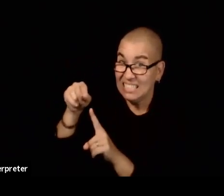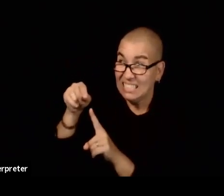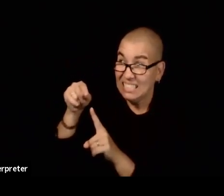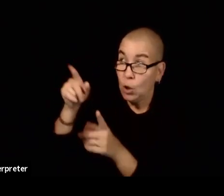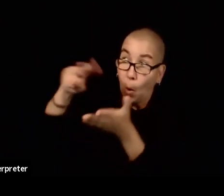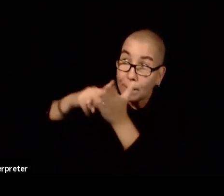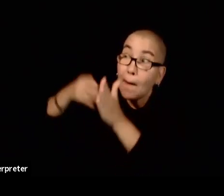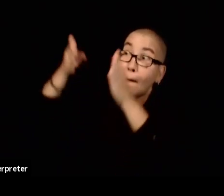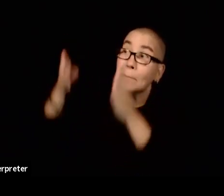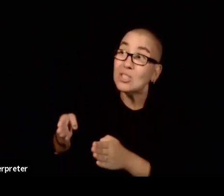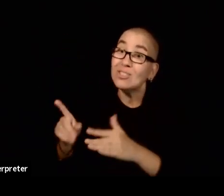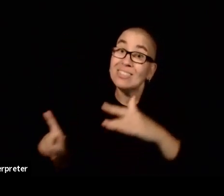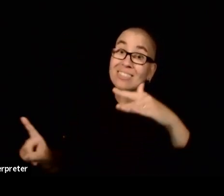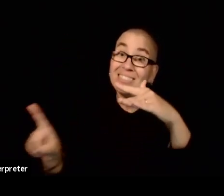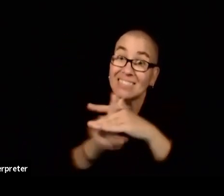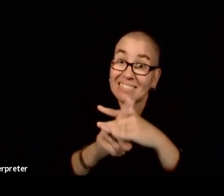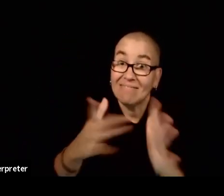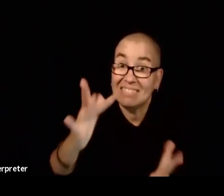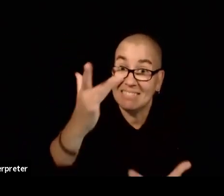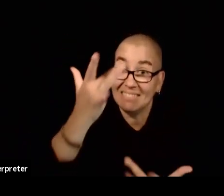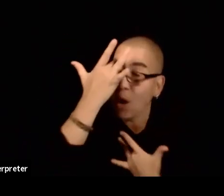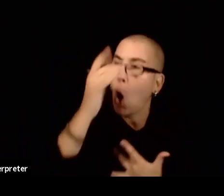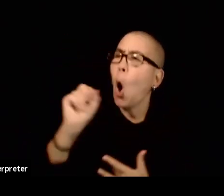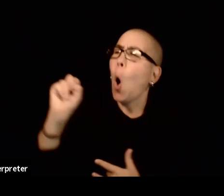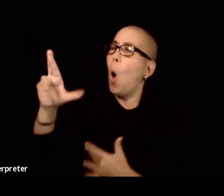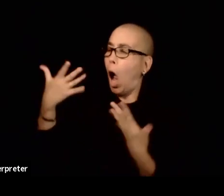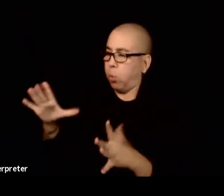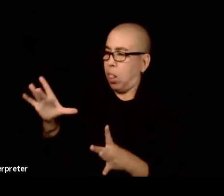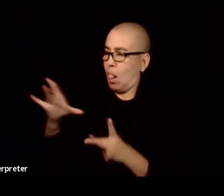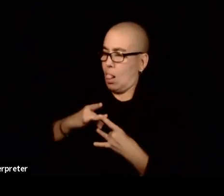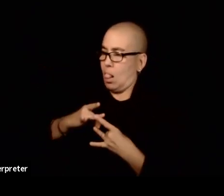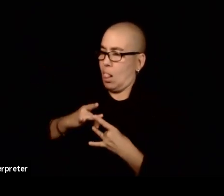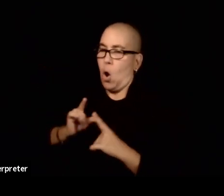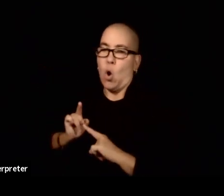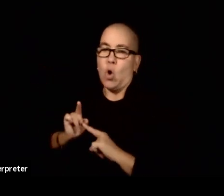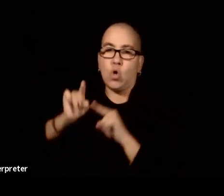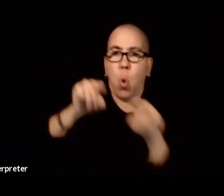the rodeo. Okay, thank you. And then my question's related.